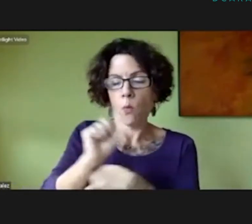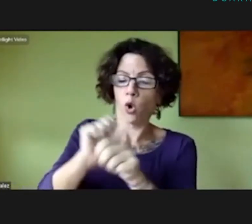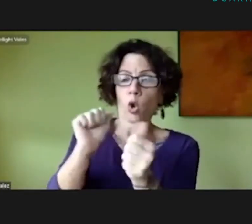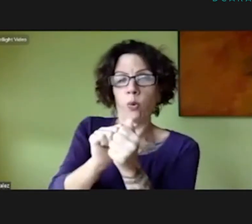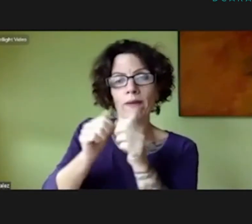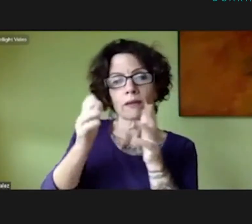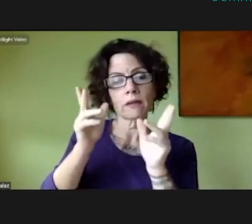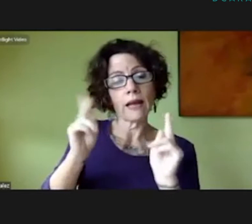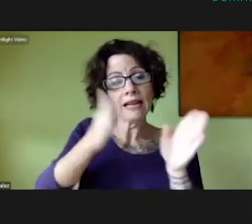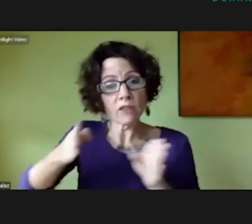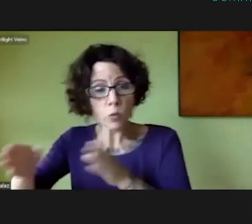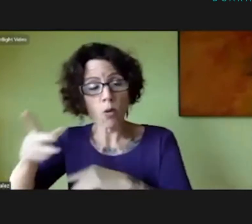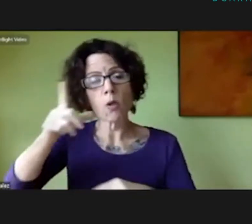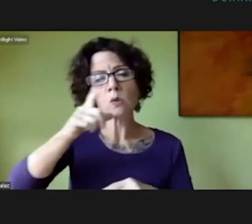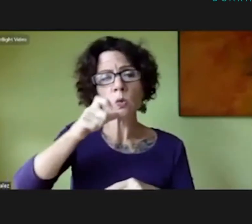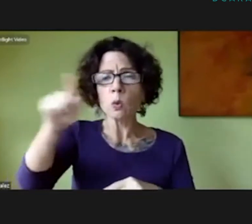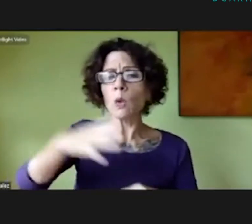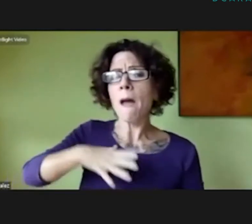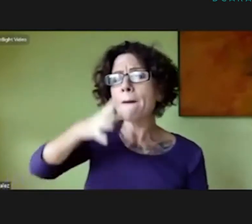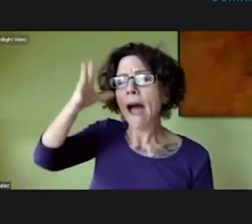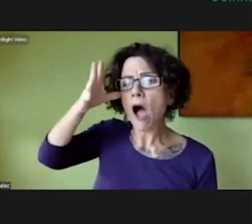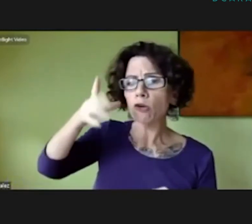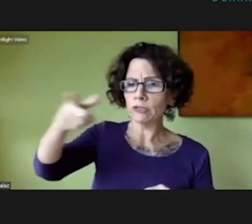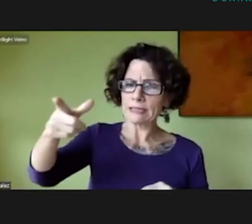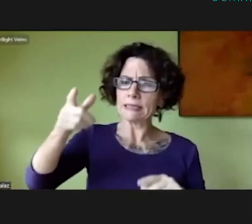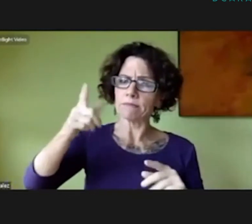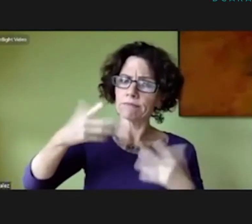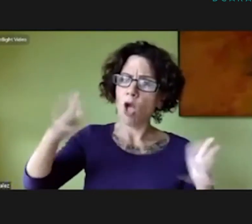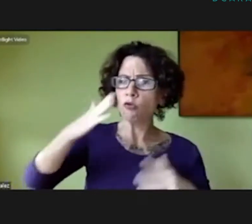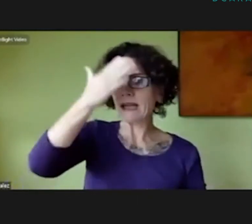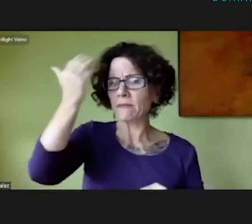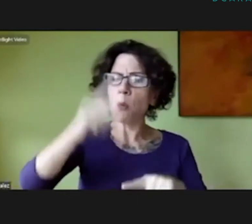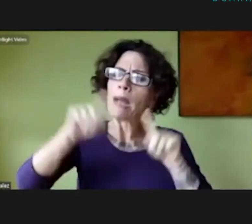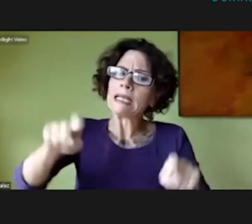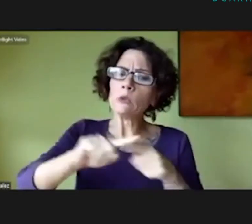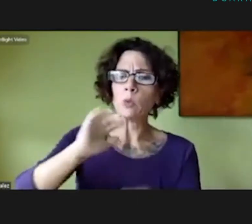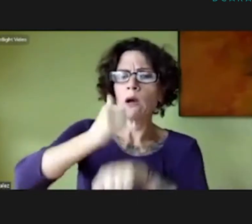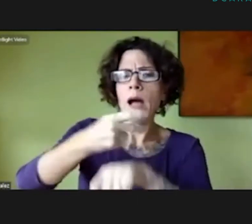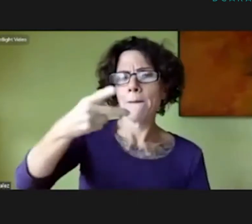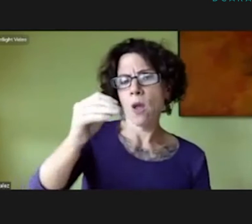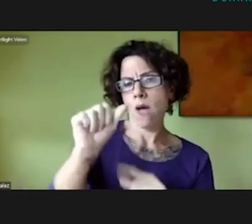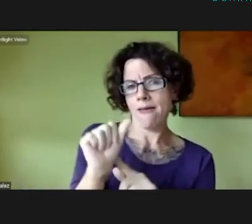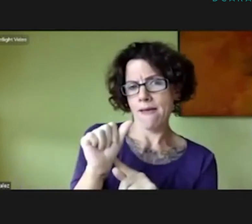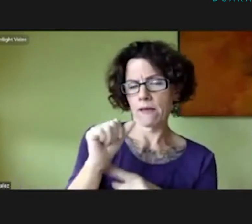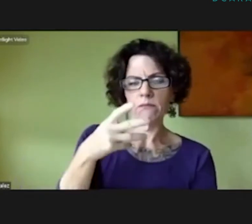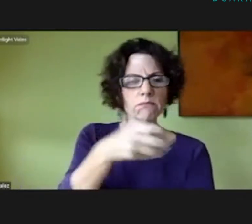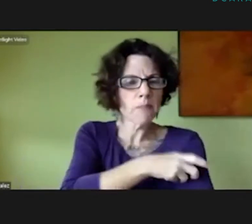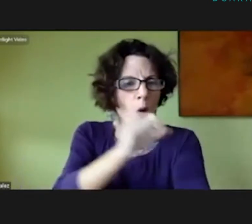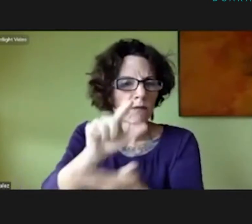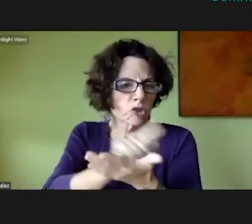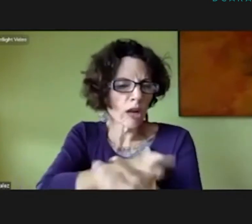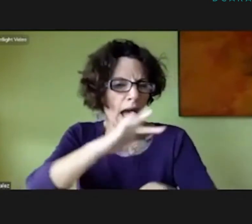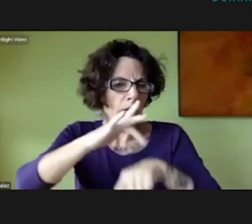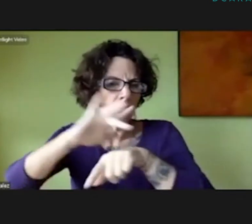I often work with individuals who will say that their parents already have dementia. They want